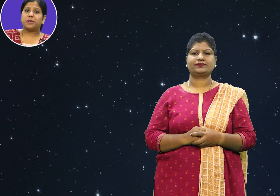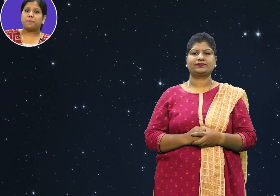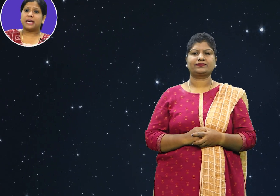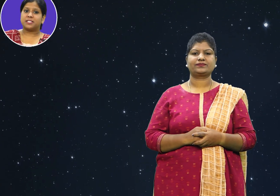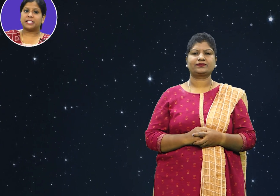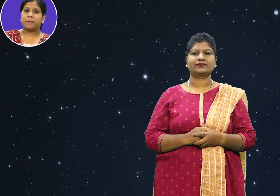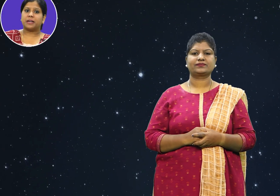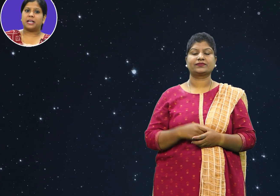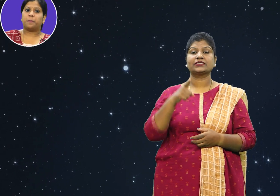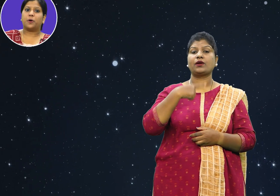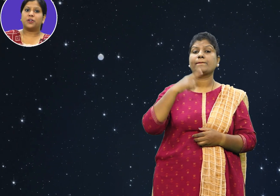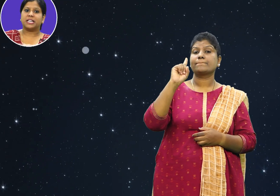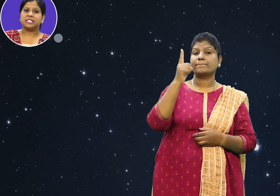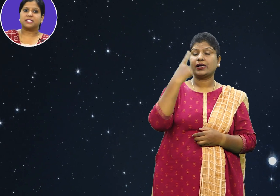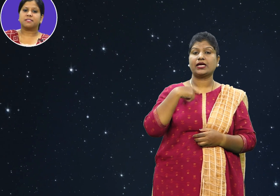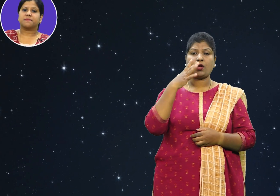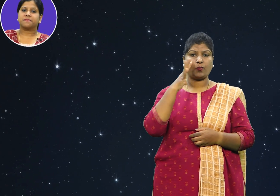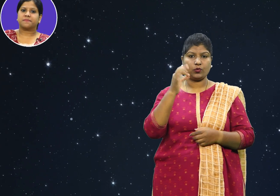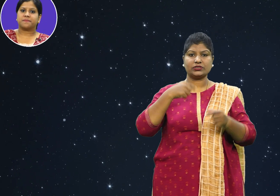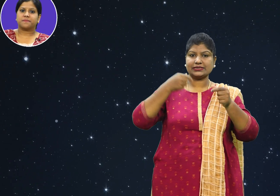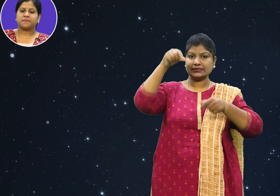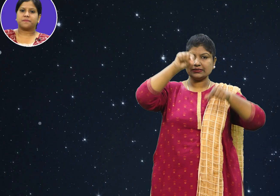One of the major chemical pollutants